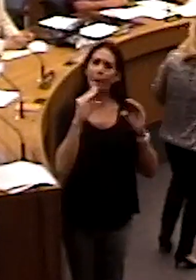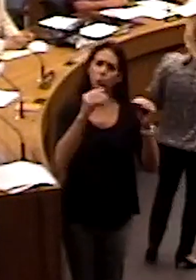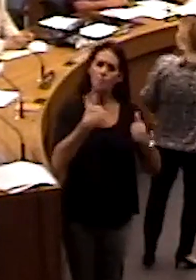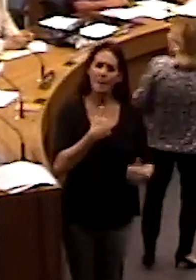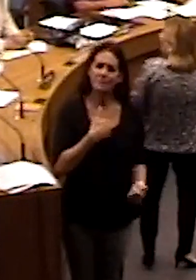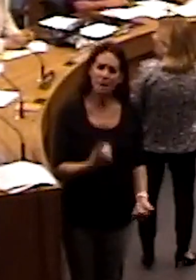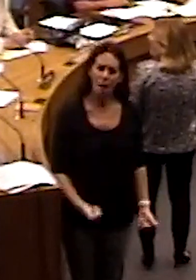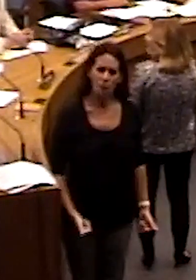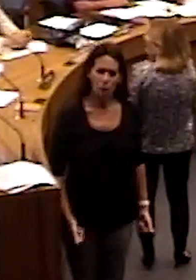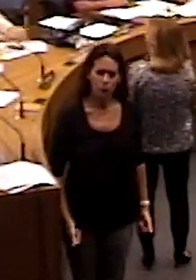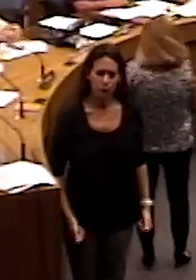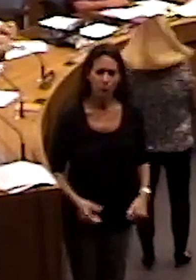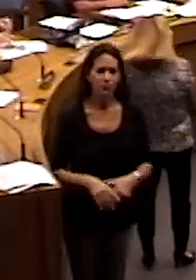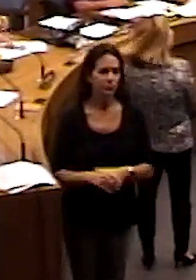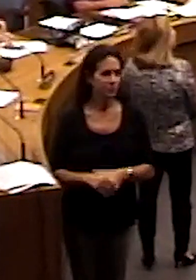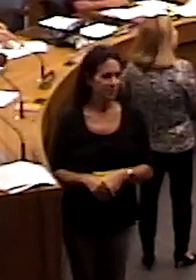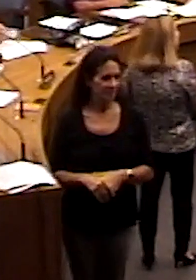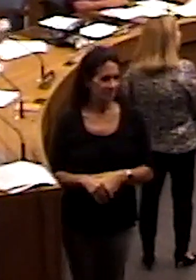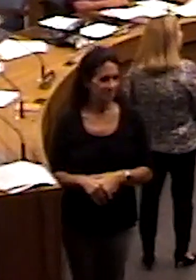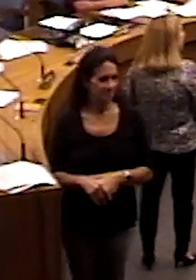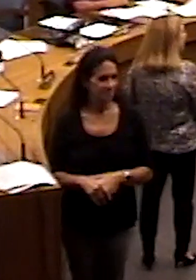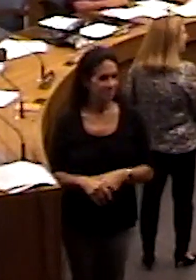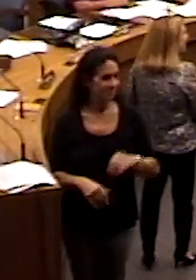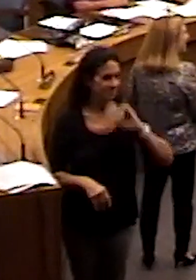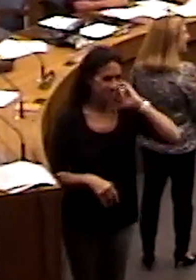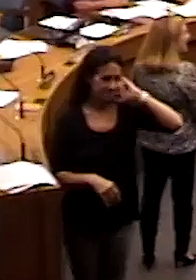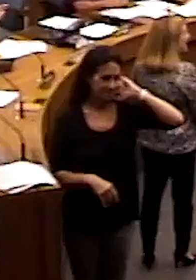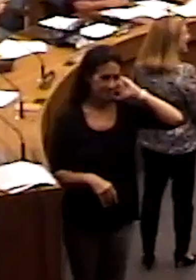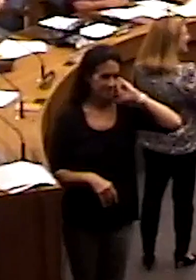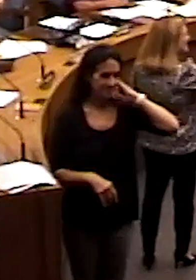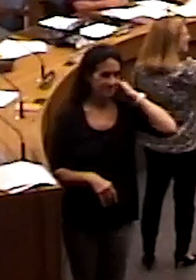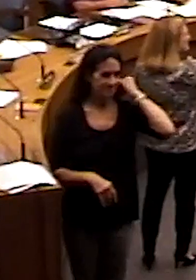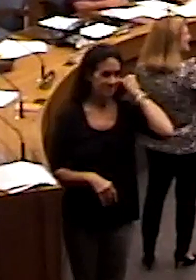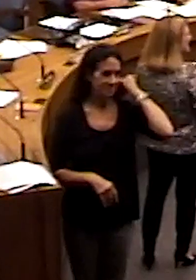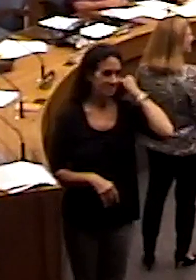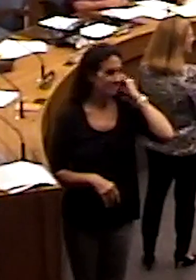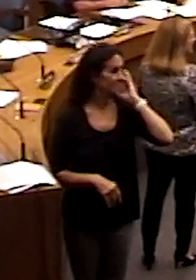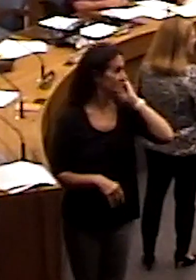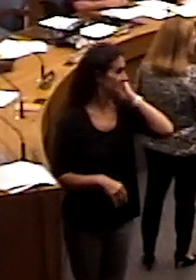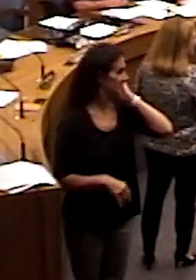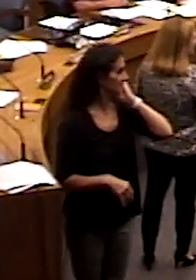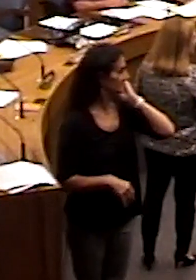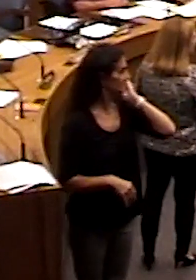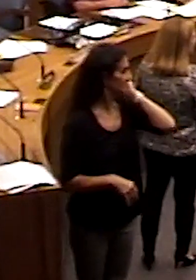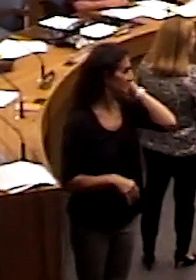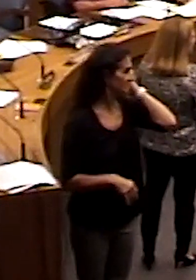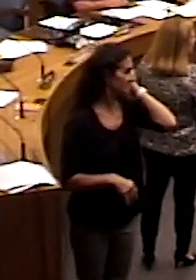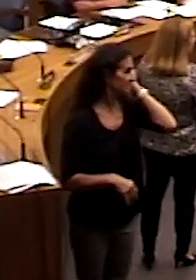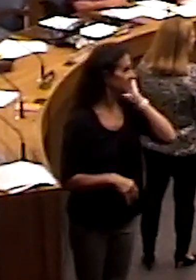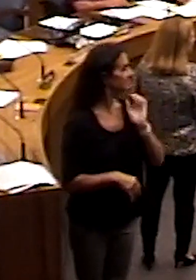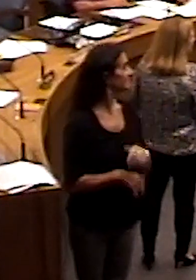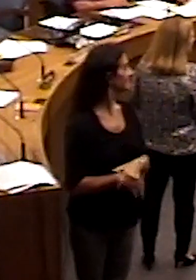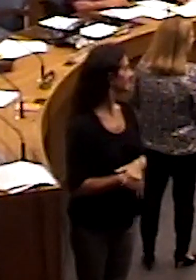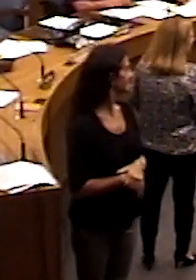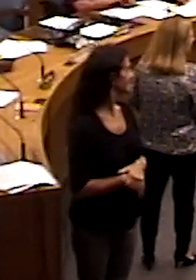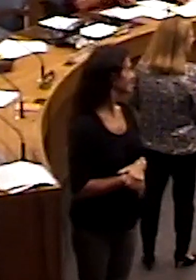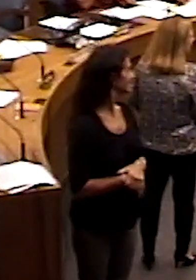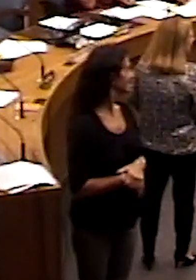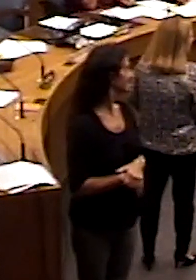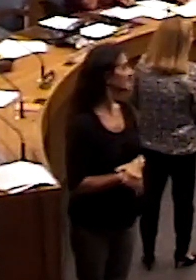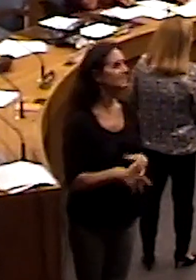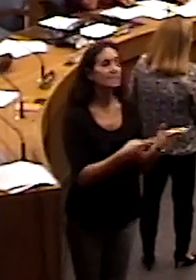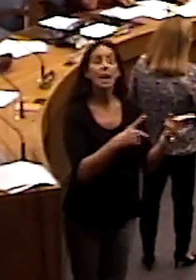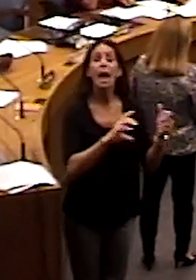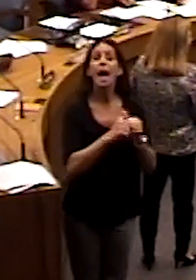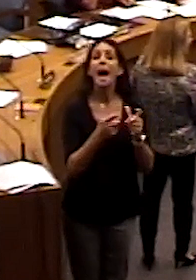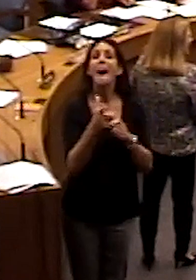Oh, there you go. Man. I thought you knew that. I thought they were his grandpa's here. How fast can you pitch?